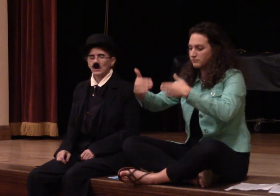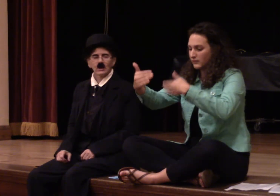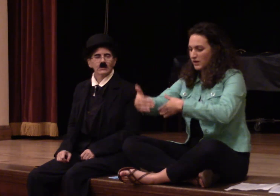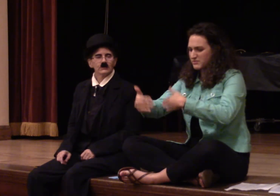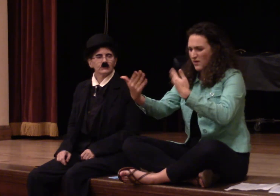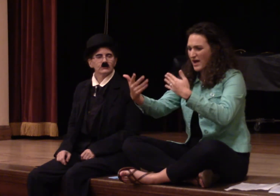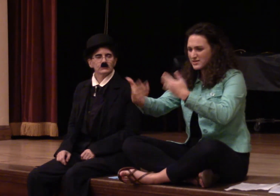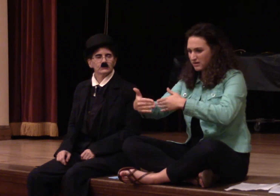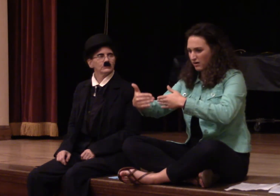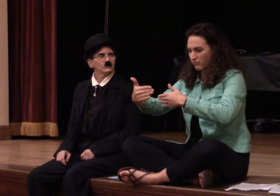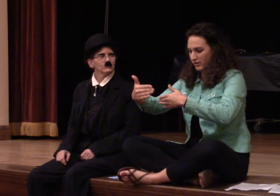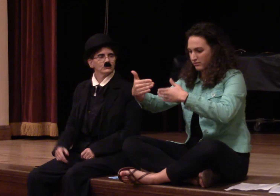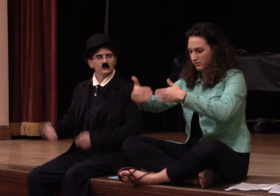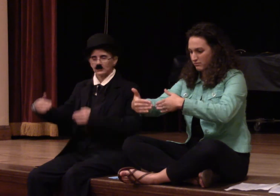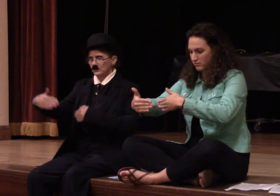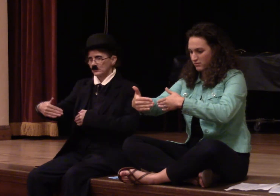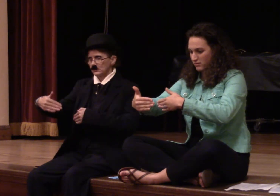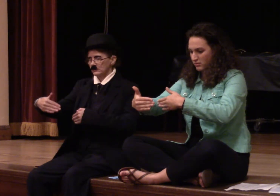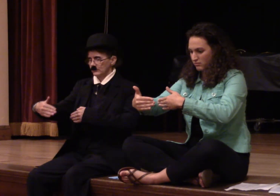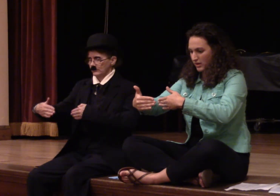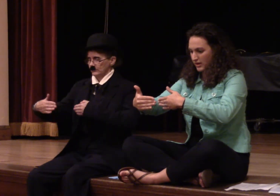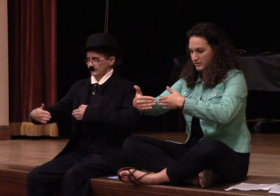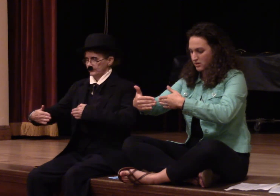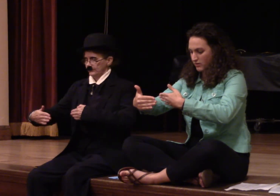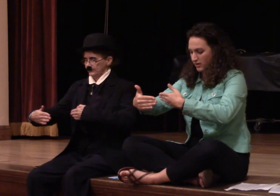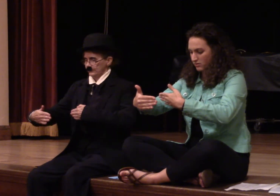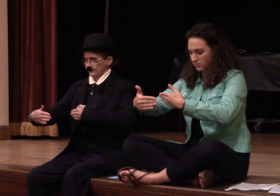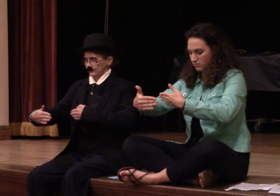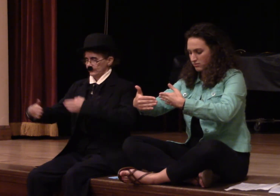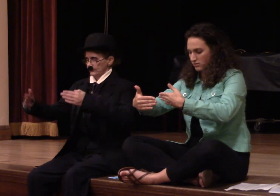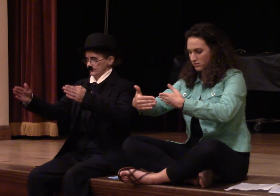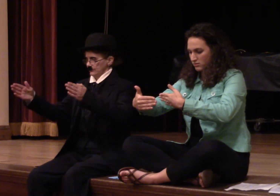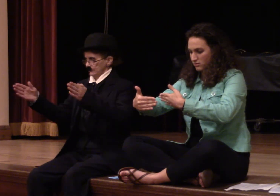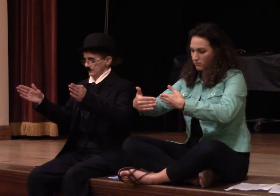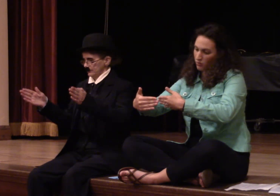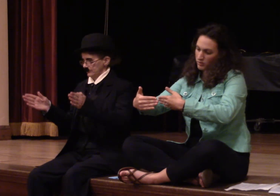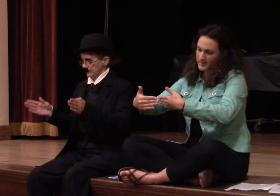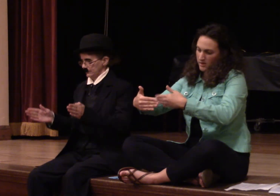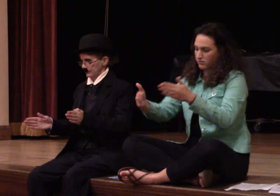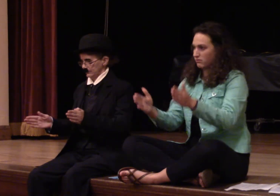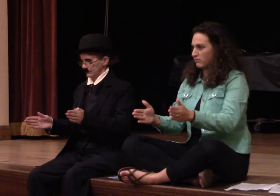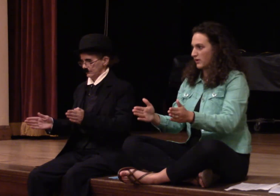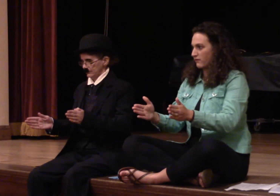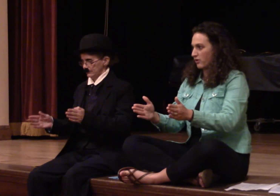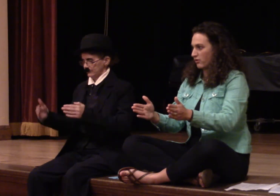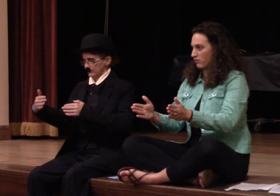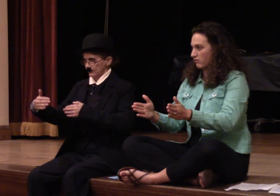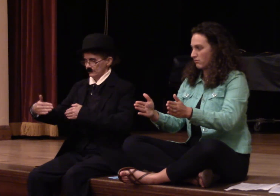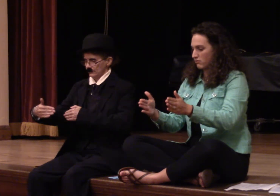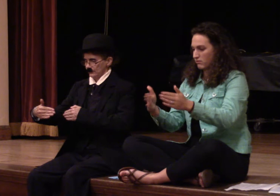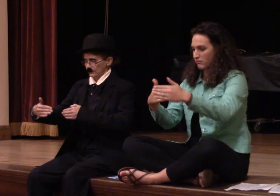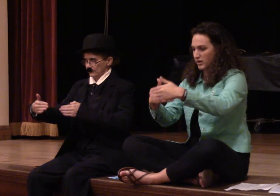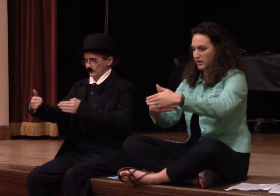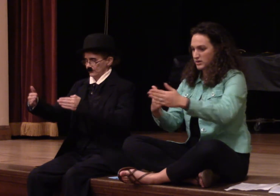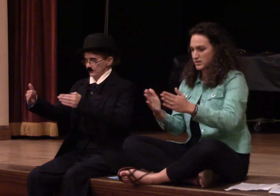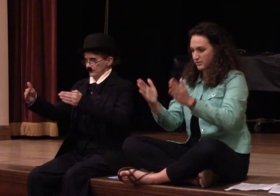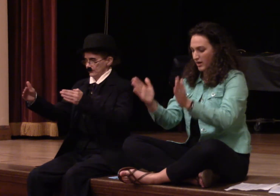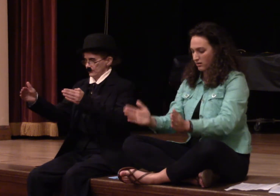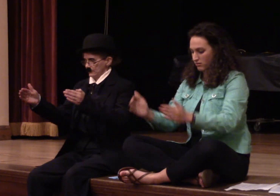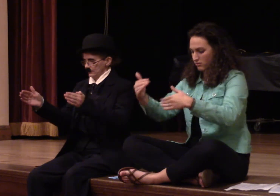Yep, so I start with my hands going horizontal, then vertical, but it doesn't matter.